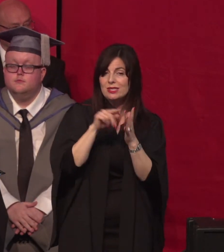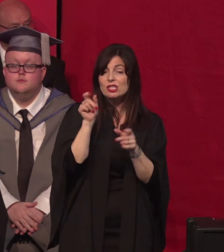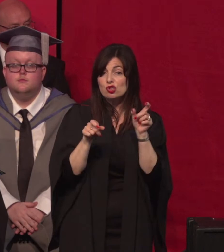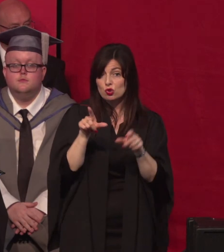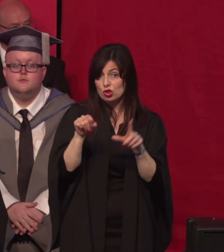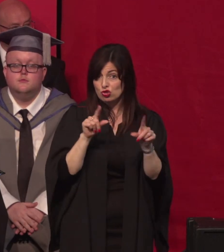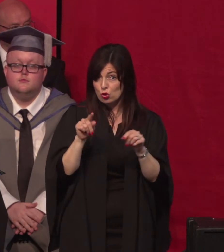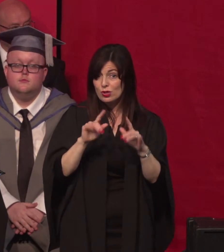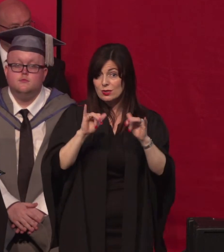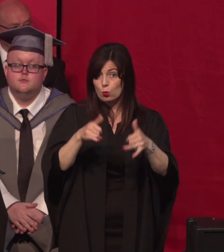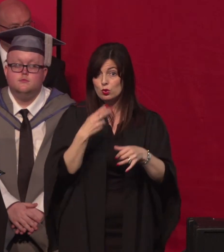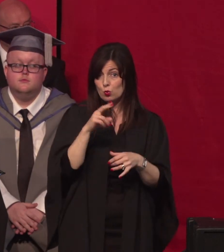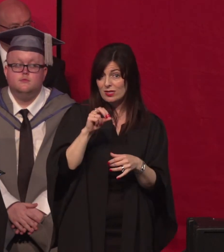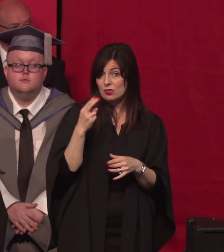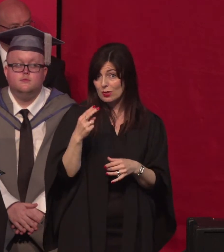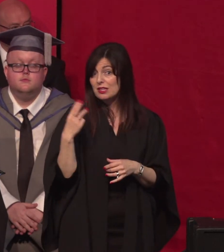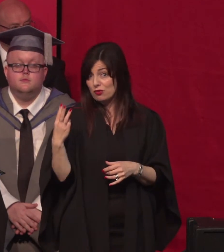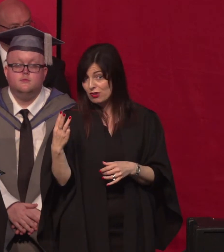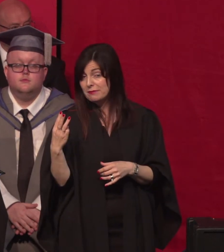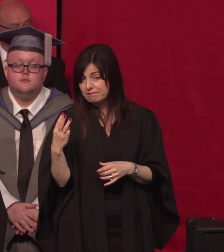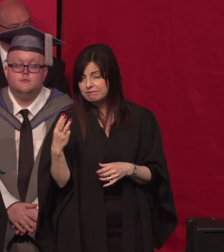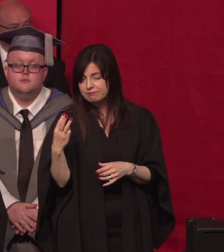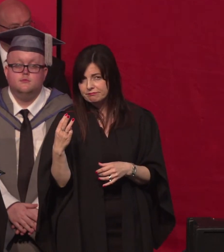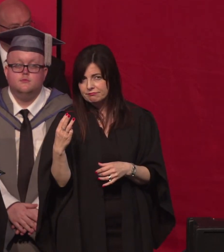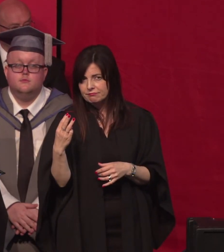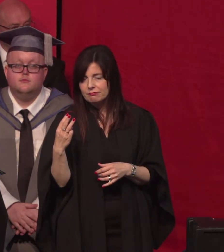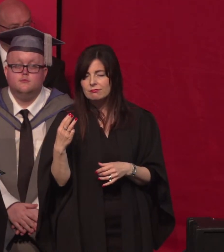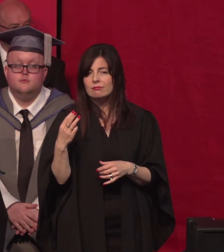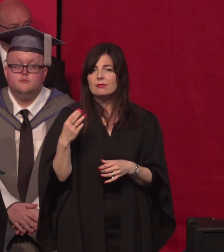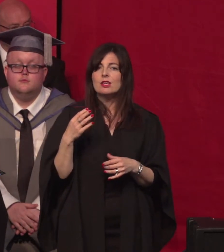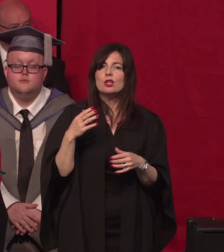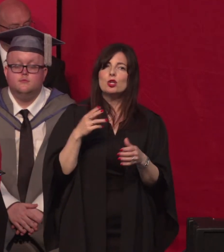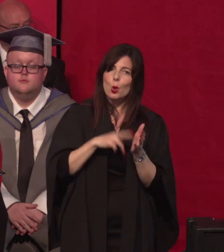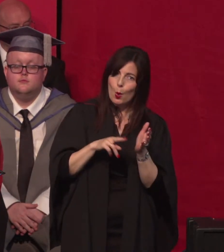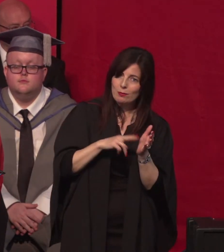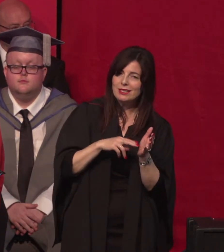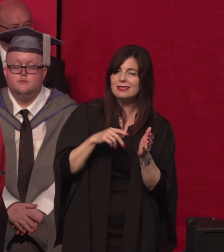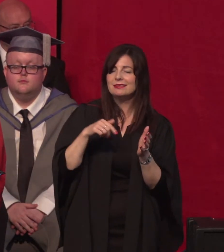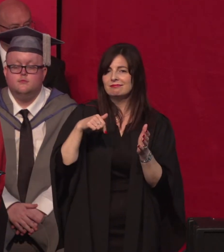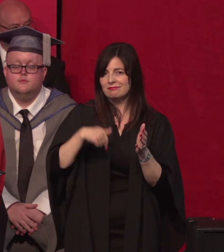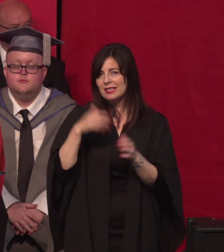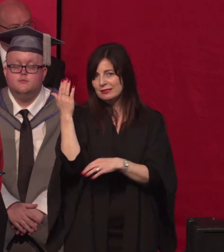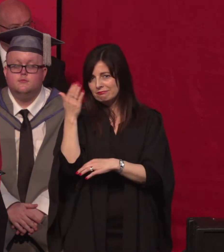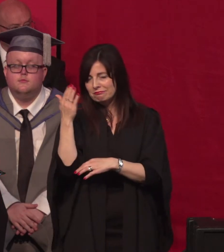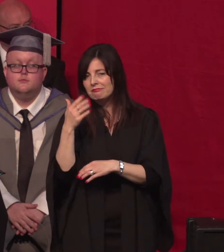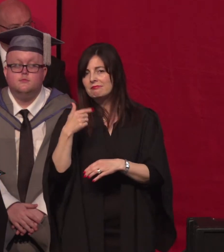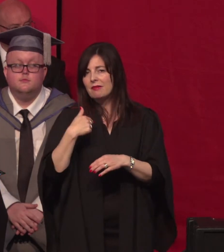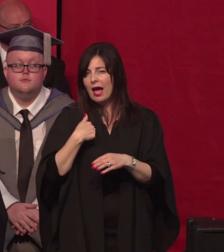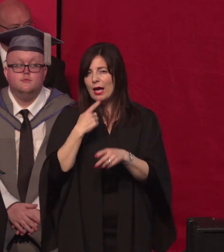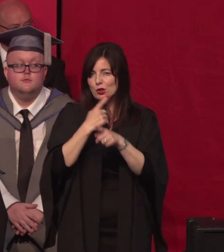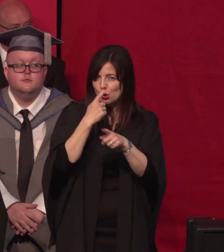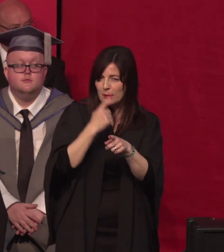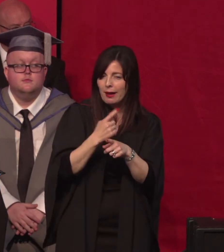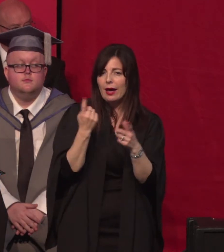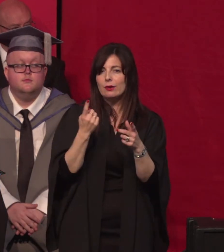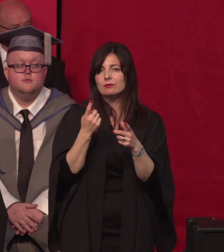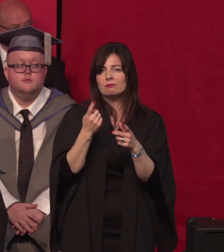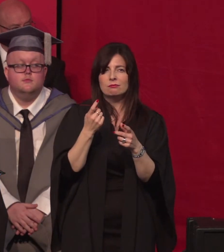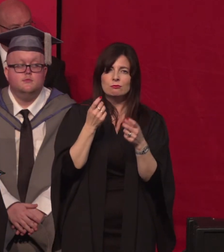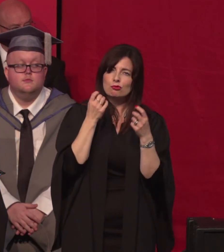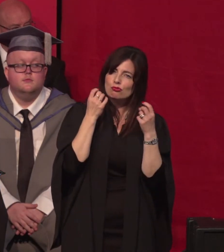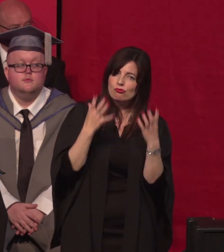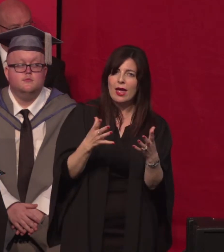Awards 2023. At this point in the proceedings, it's usual for me to make important reference to the great people